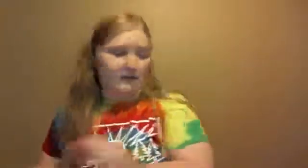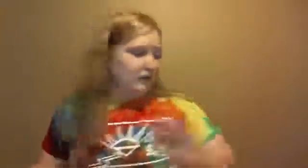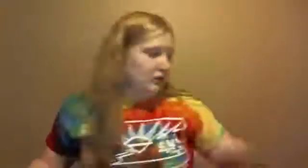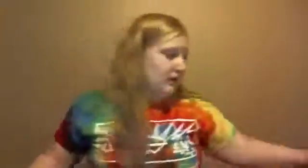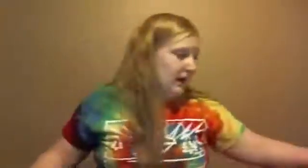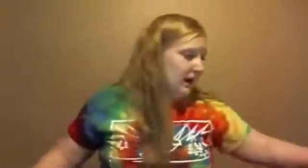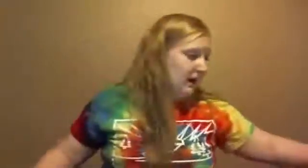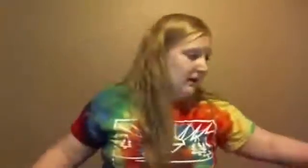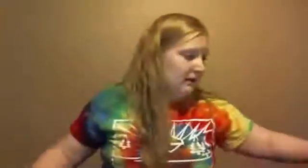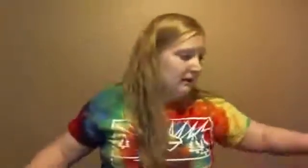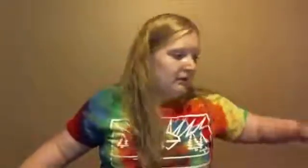to be